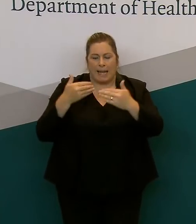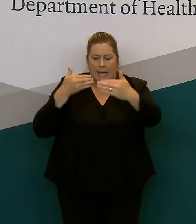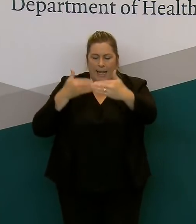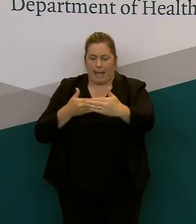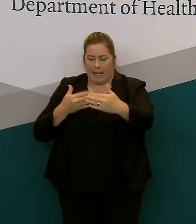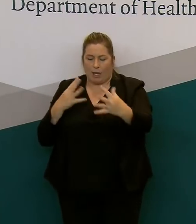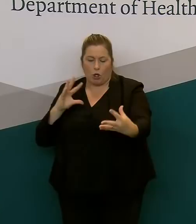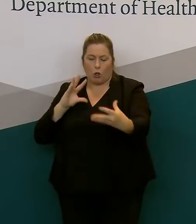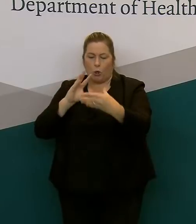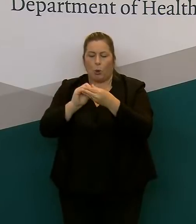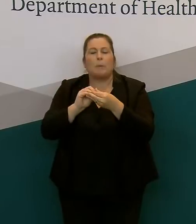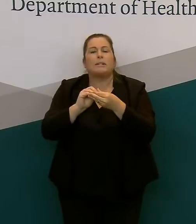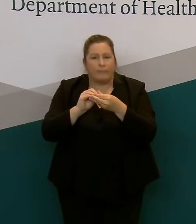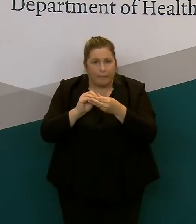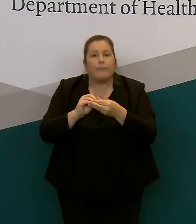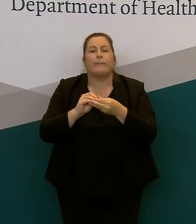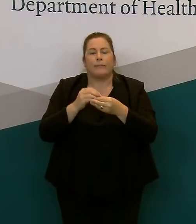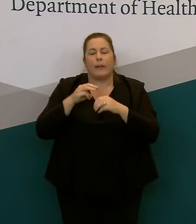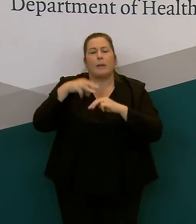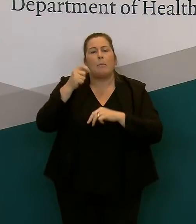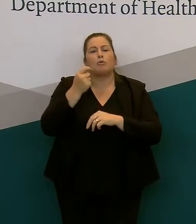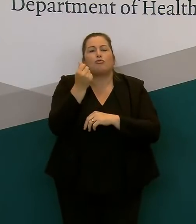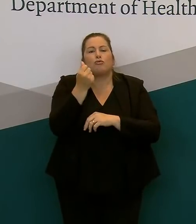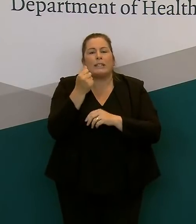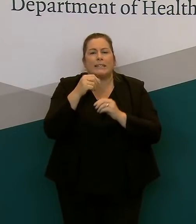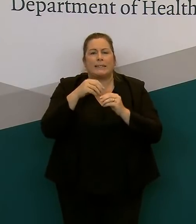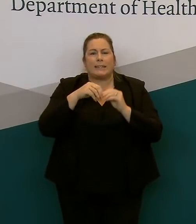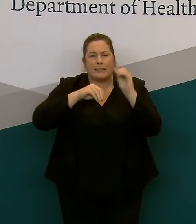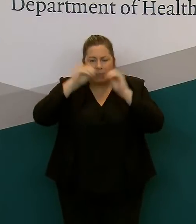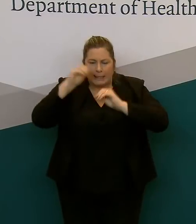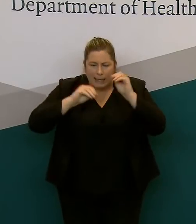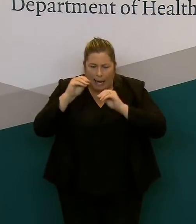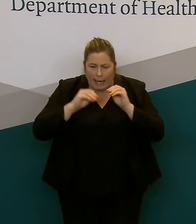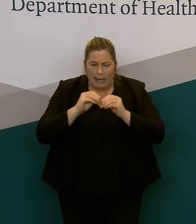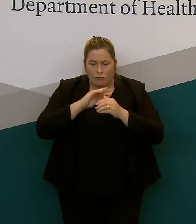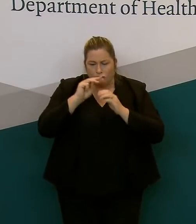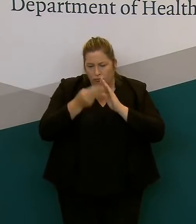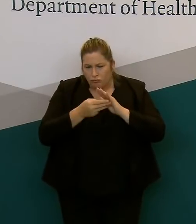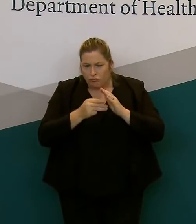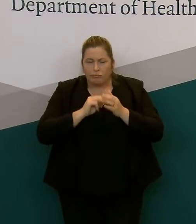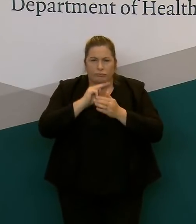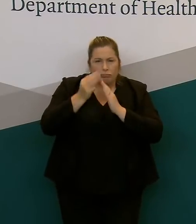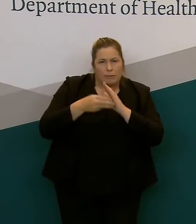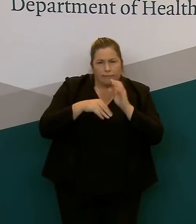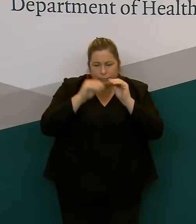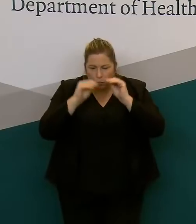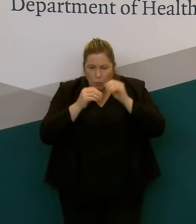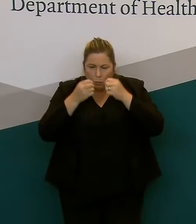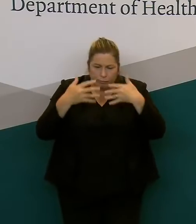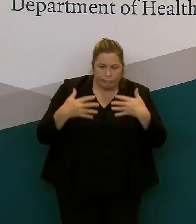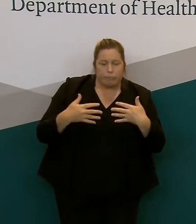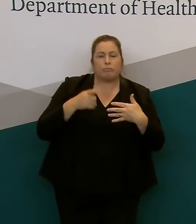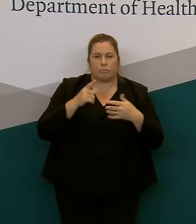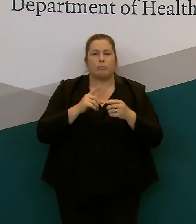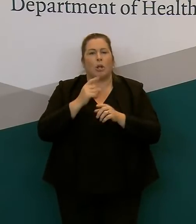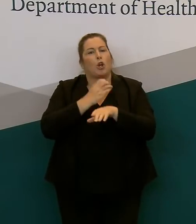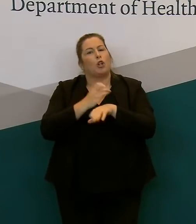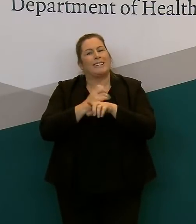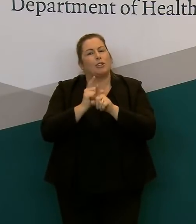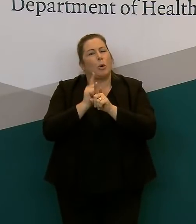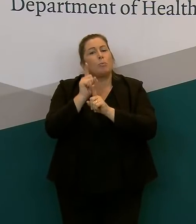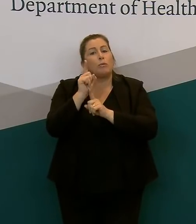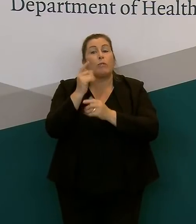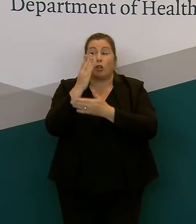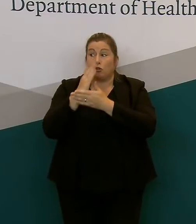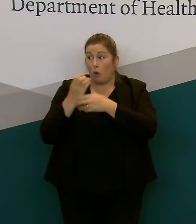do. The most recent calculation that we've done as a country has shown continued improvement in relation to that. There are countries that are below